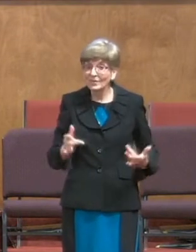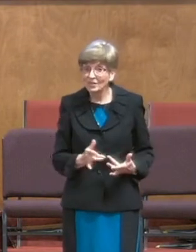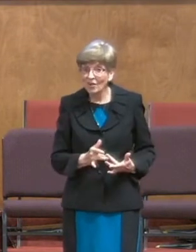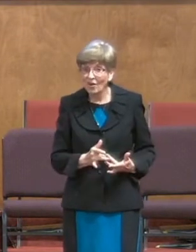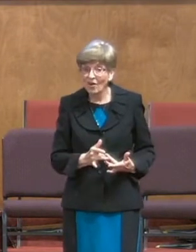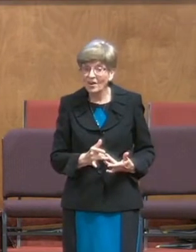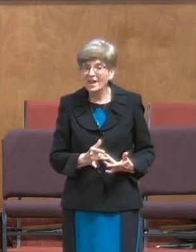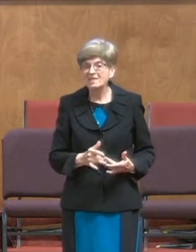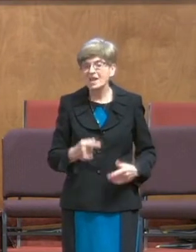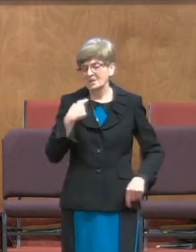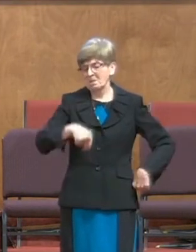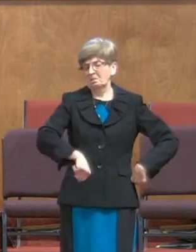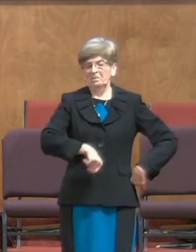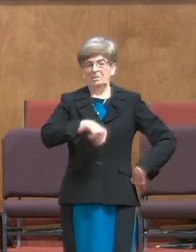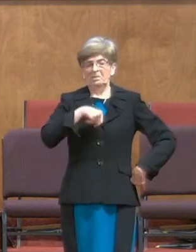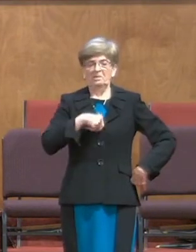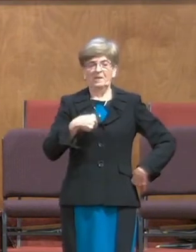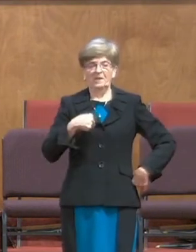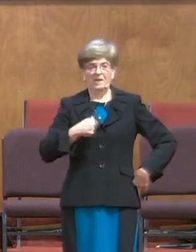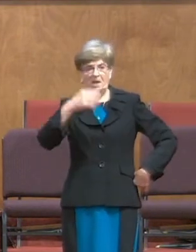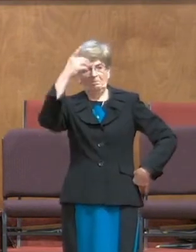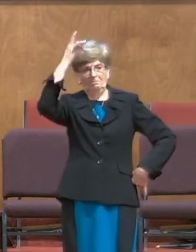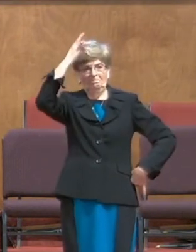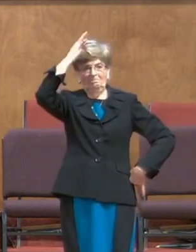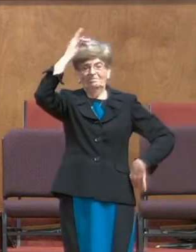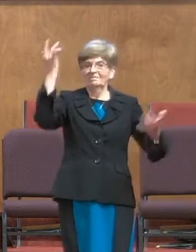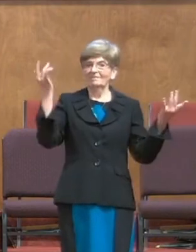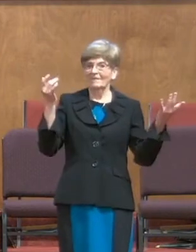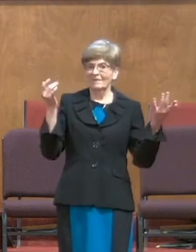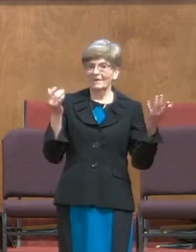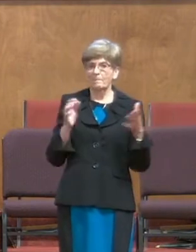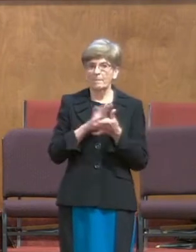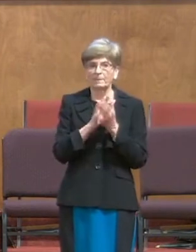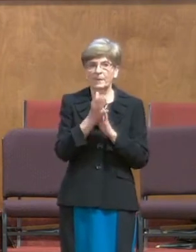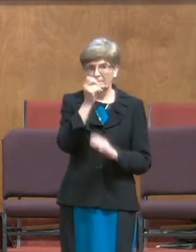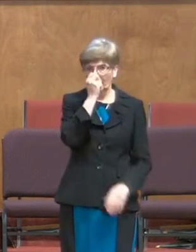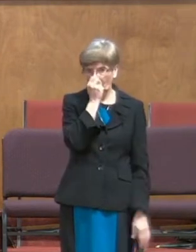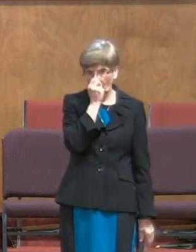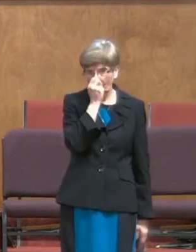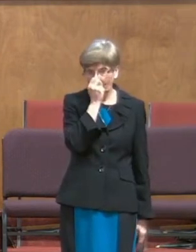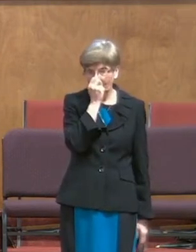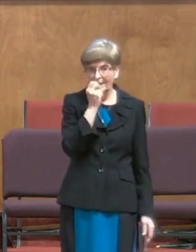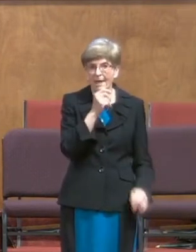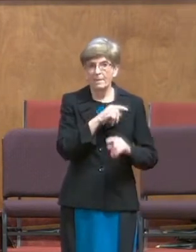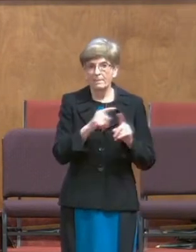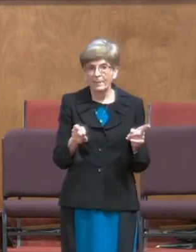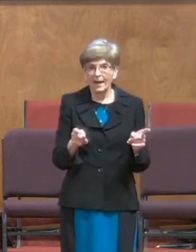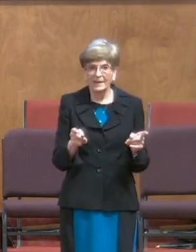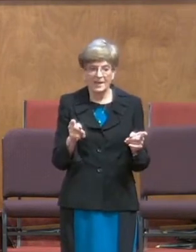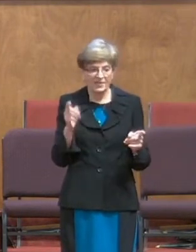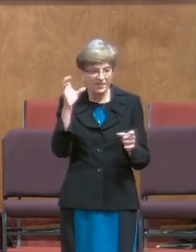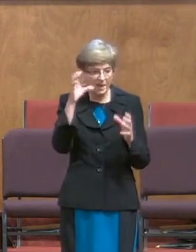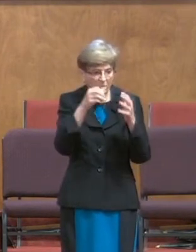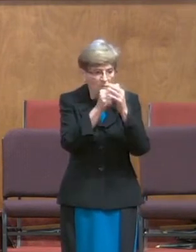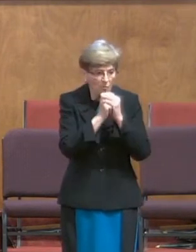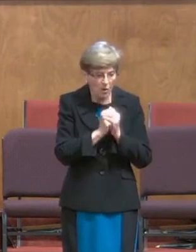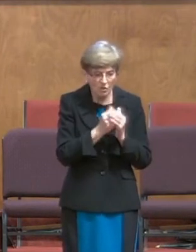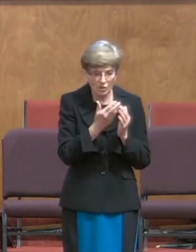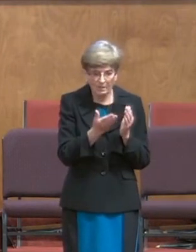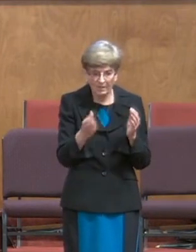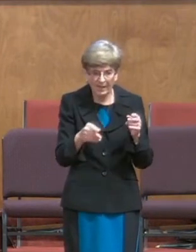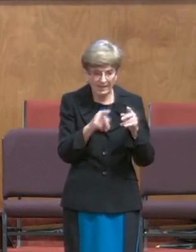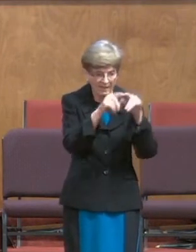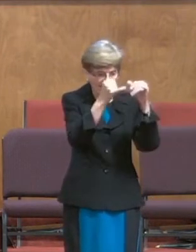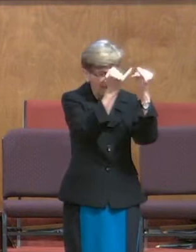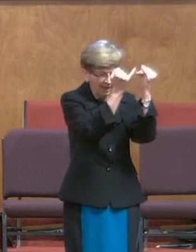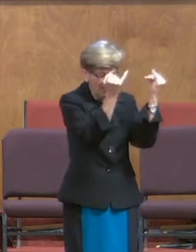to be wise, they became fools and exchanged the glory of the immortal God for images resembling mortal man and birds and